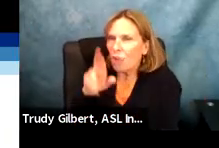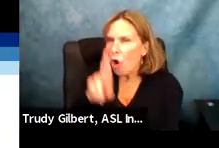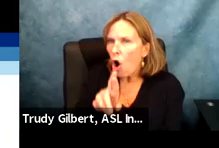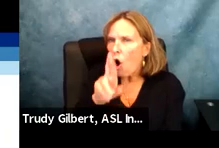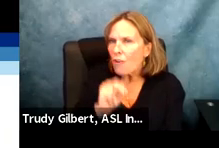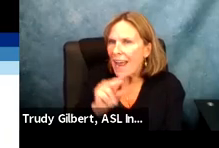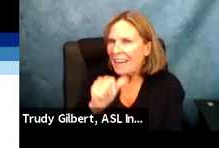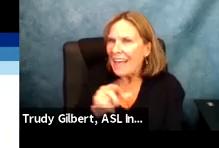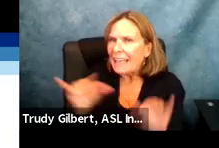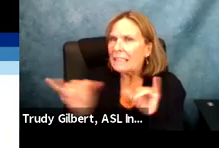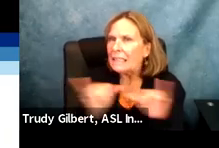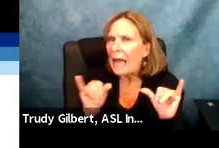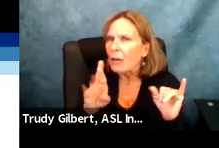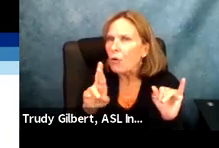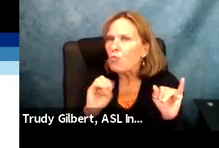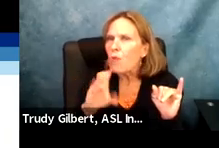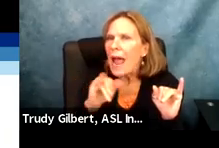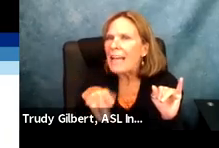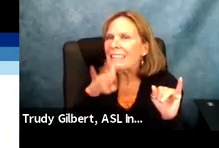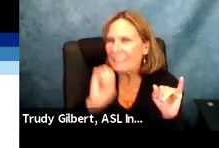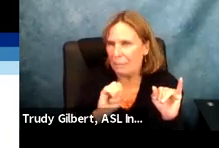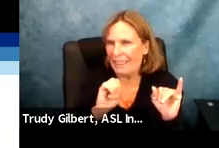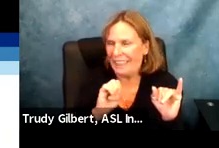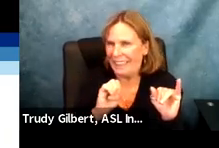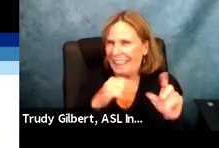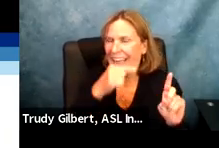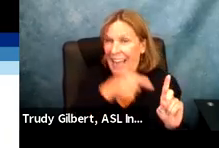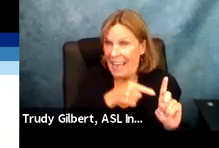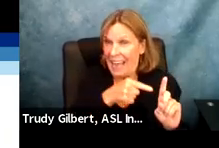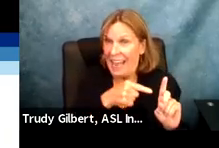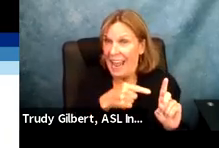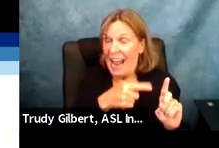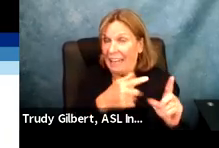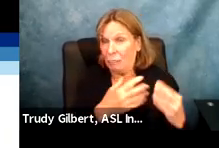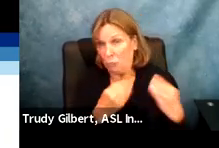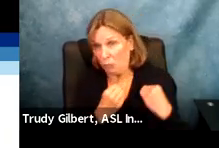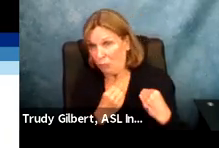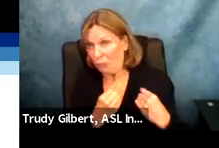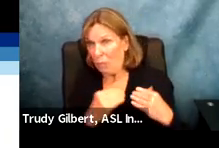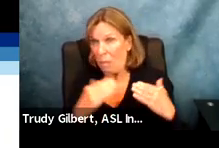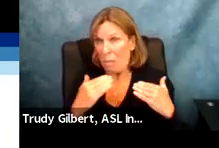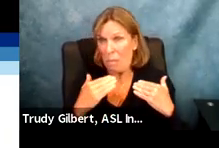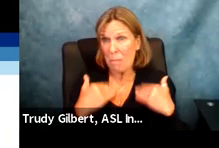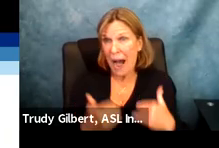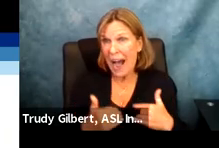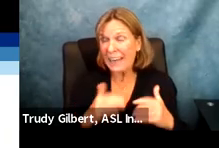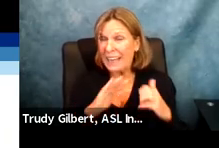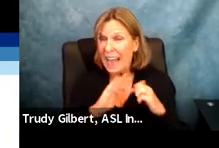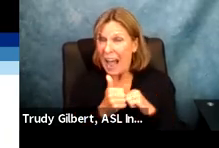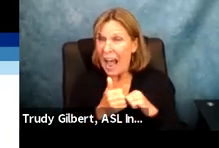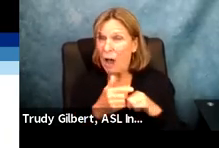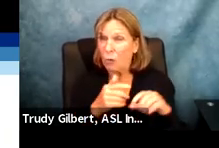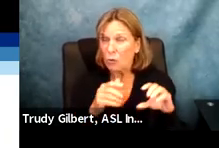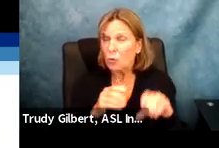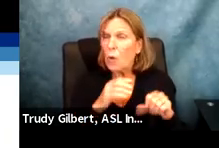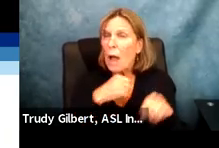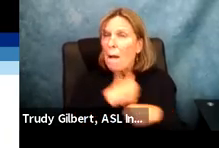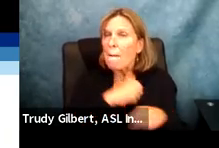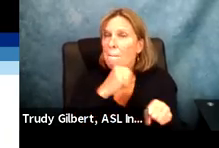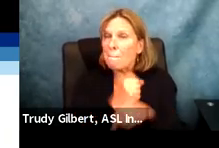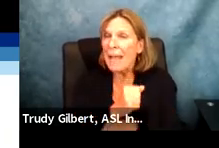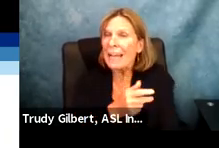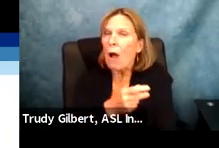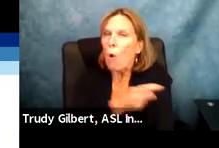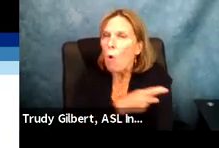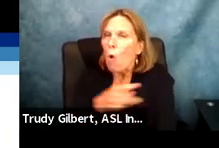this harmless spike protein that's not the virus, but is similar enough that your immune